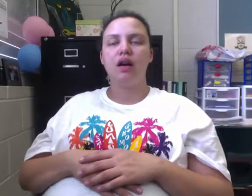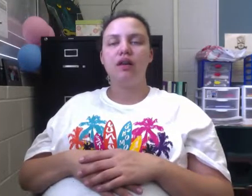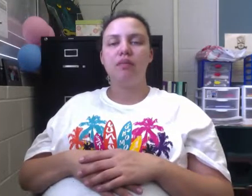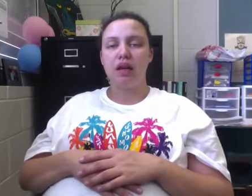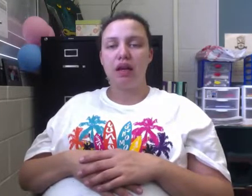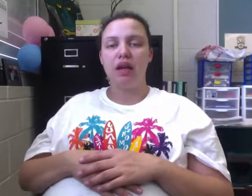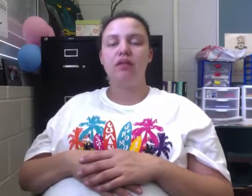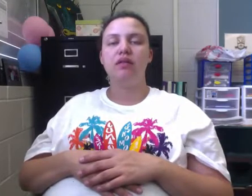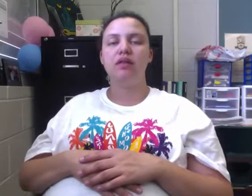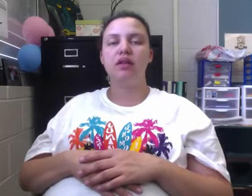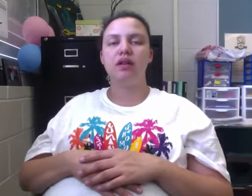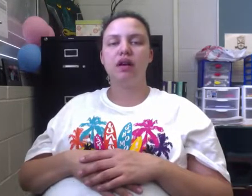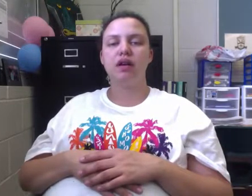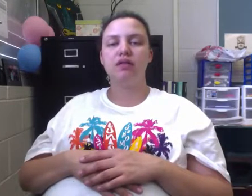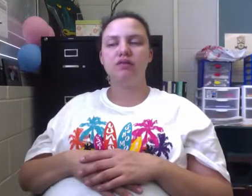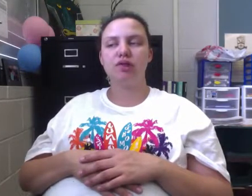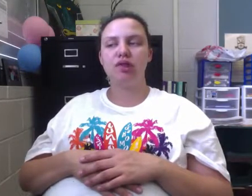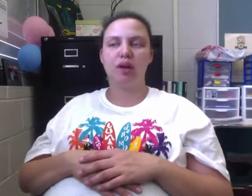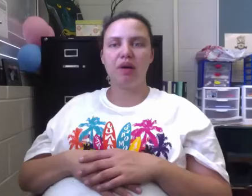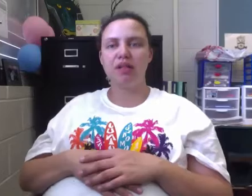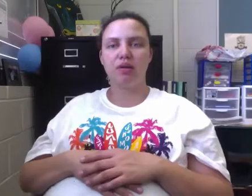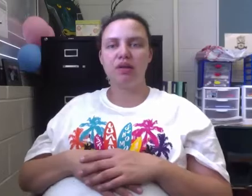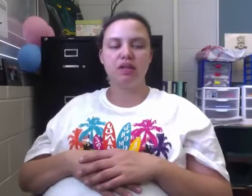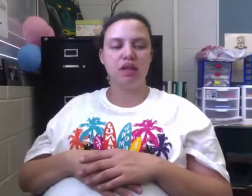on Monday, during basketball season.